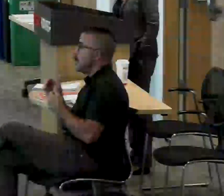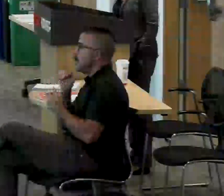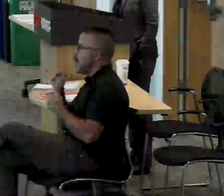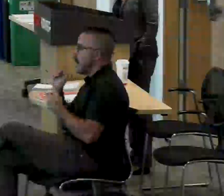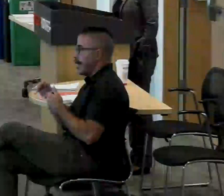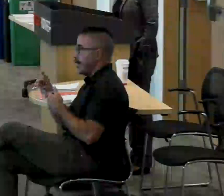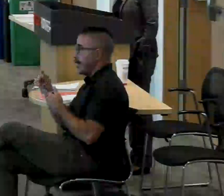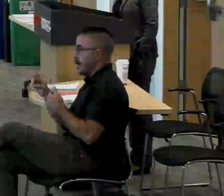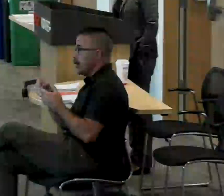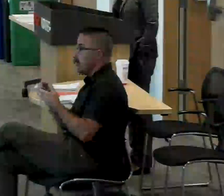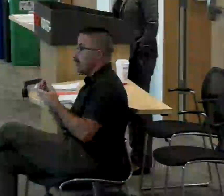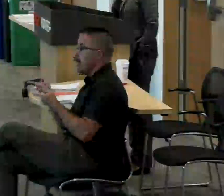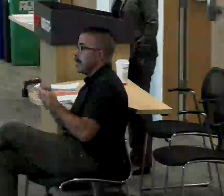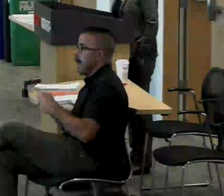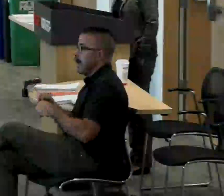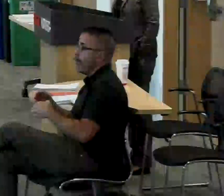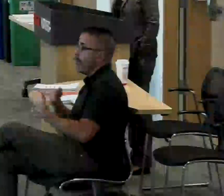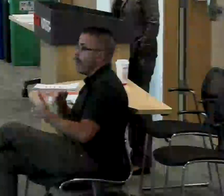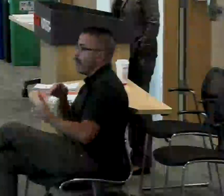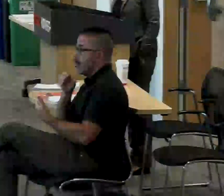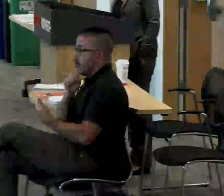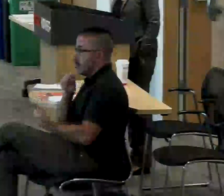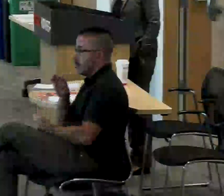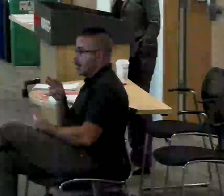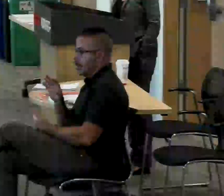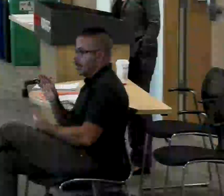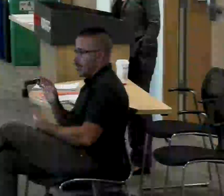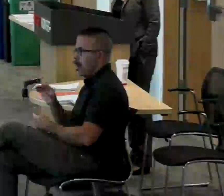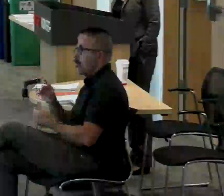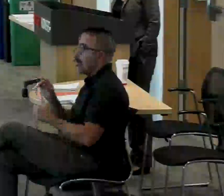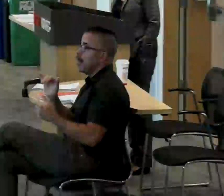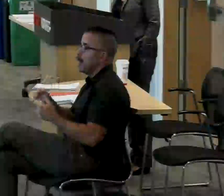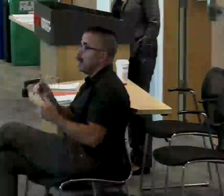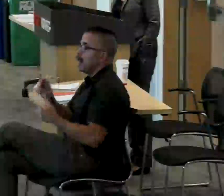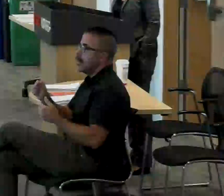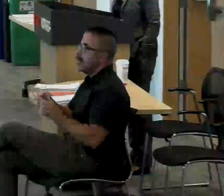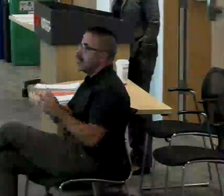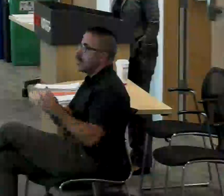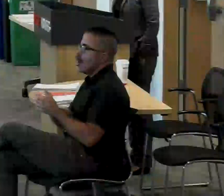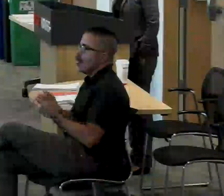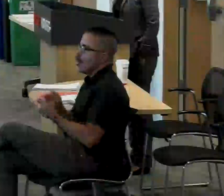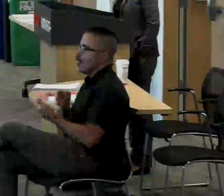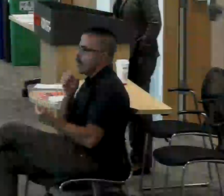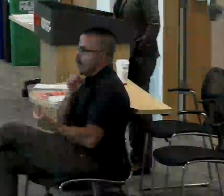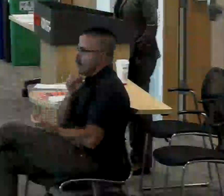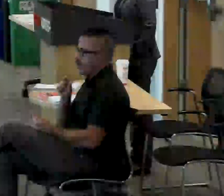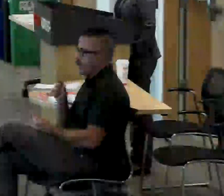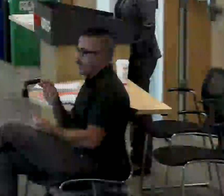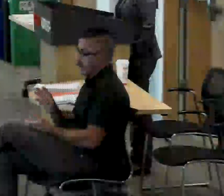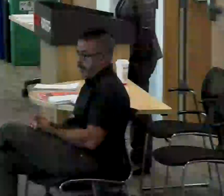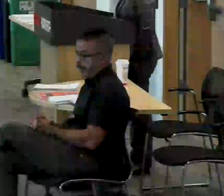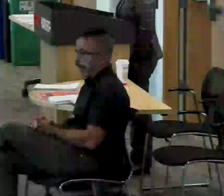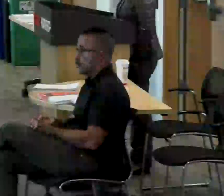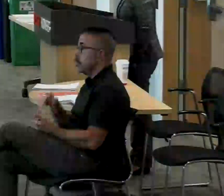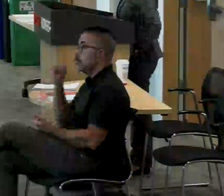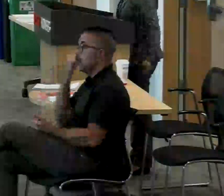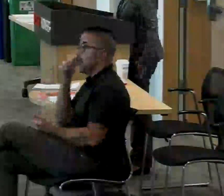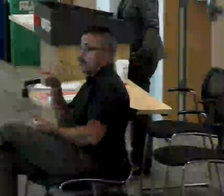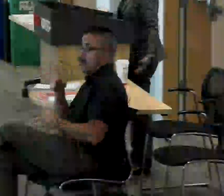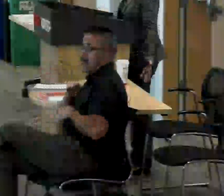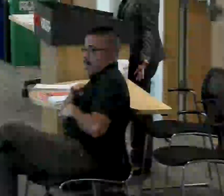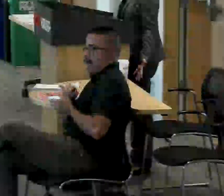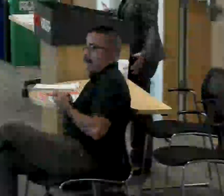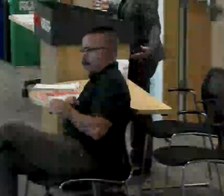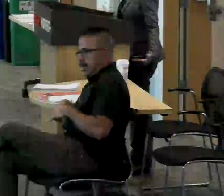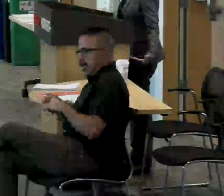26, it's that the onset of the disability occurred before the age of 26. So let's say that you meet that standard. Okay,